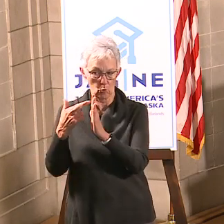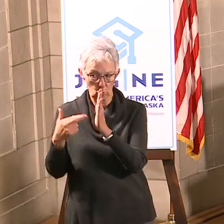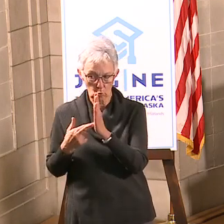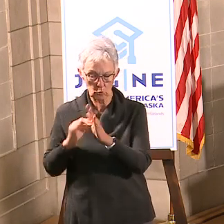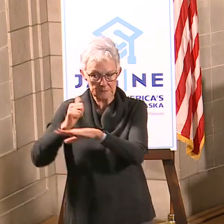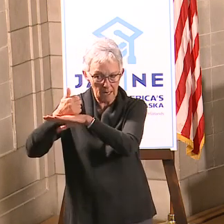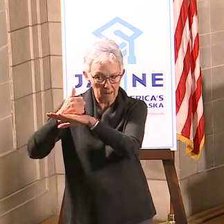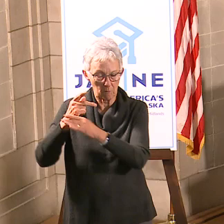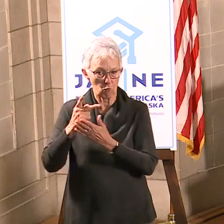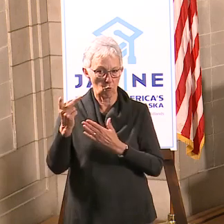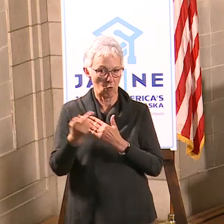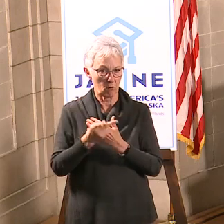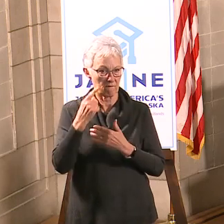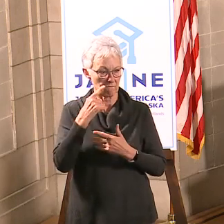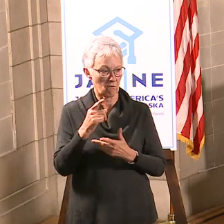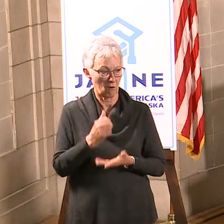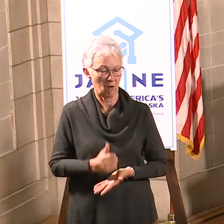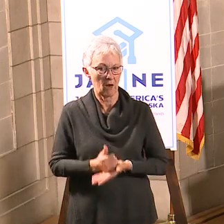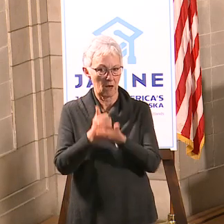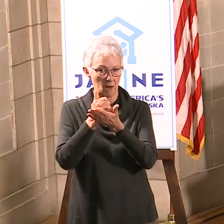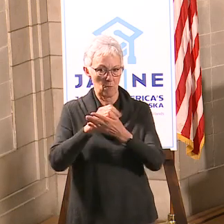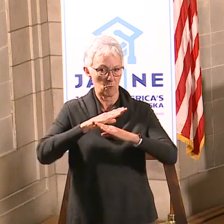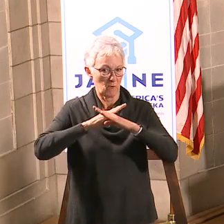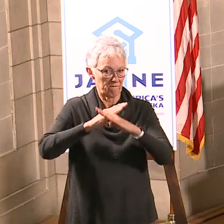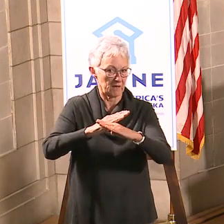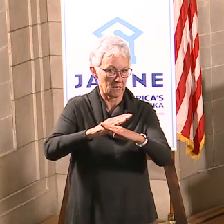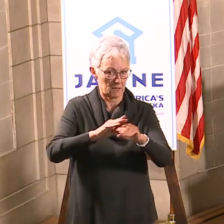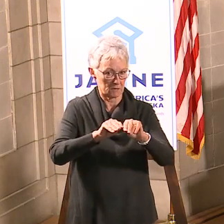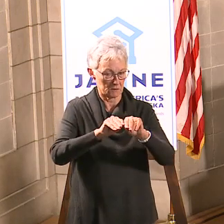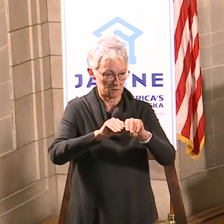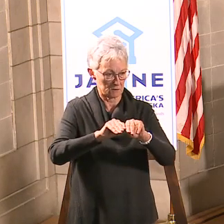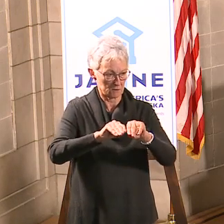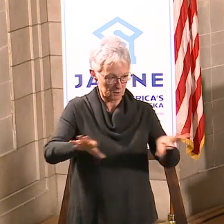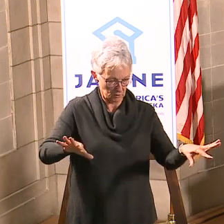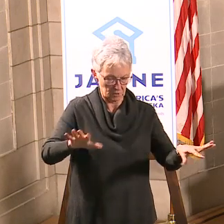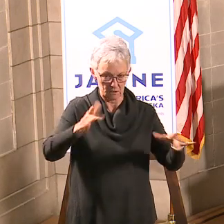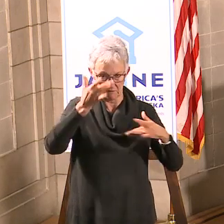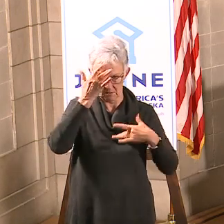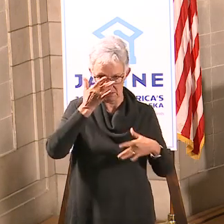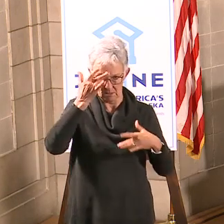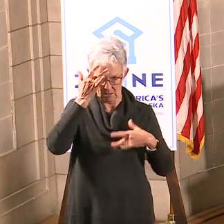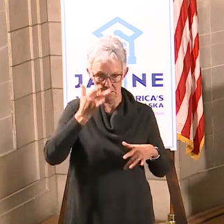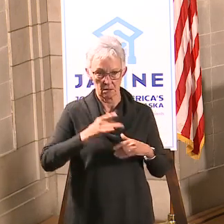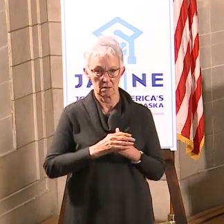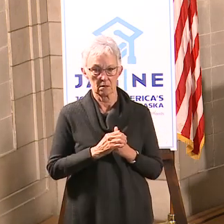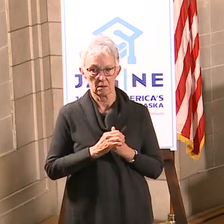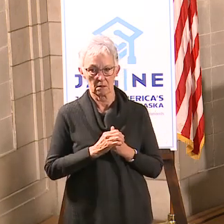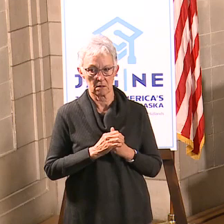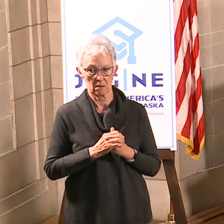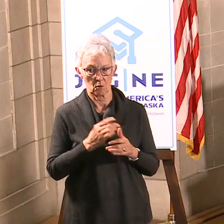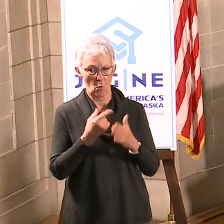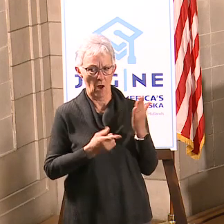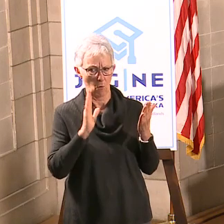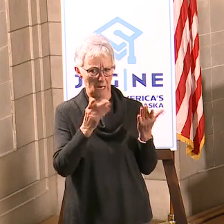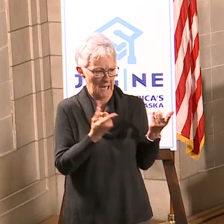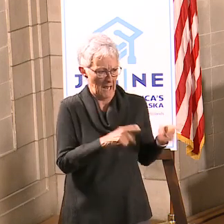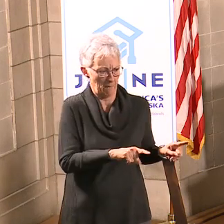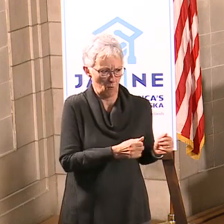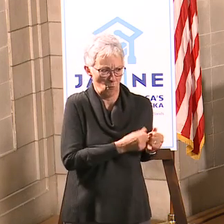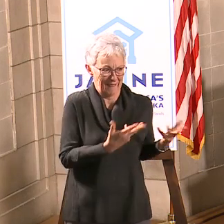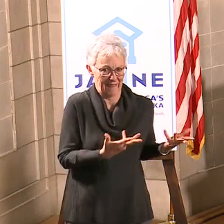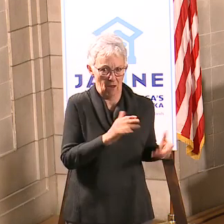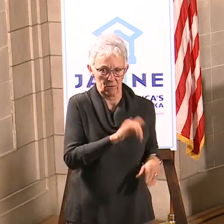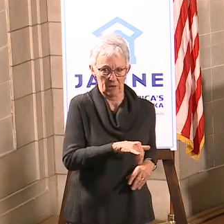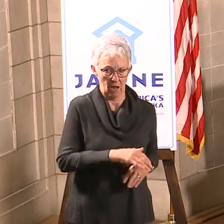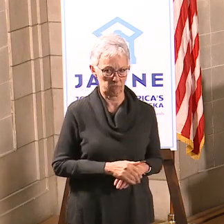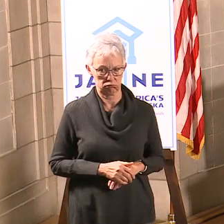programs in place to help spread the virus or slow the spread of the virus, what would have happened without that? I